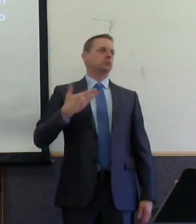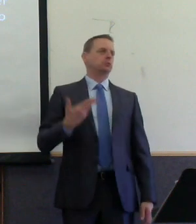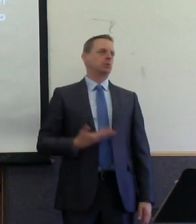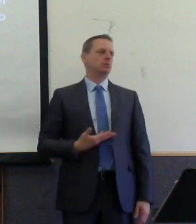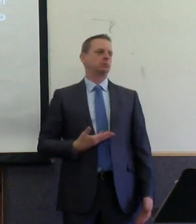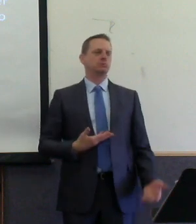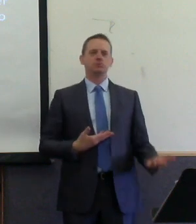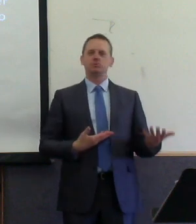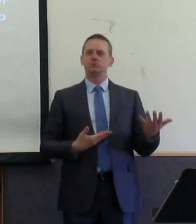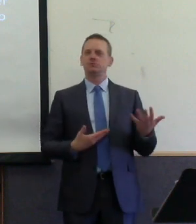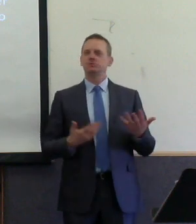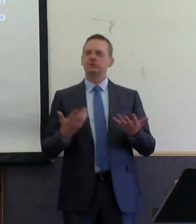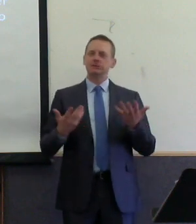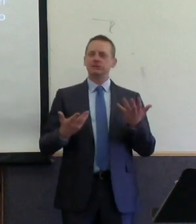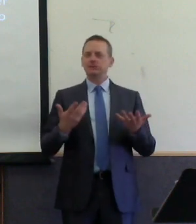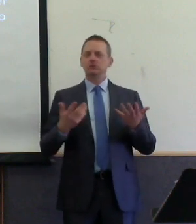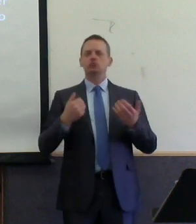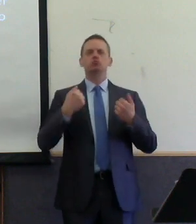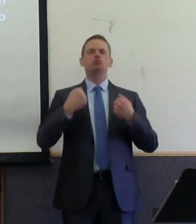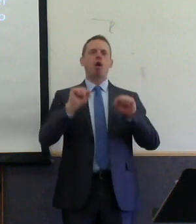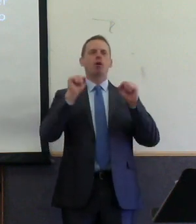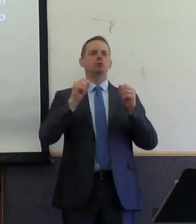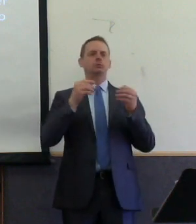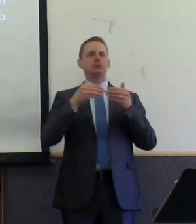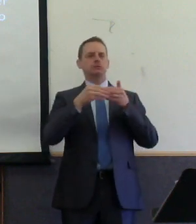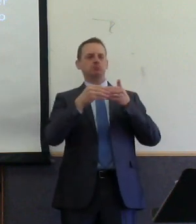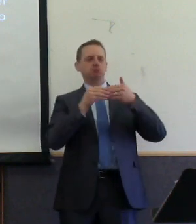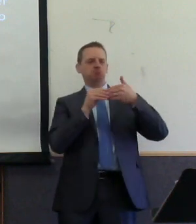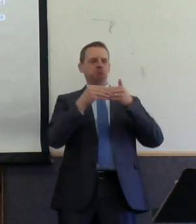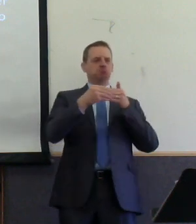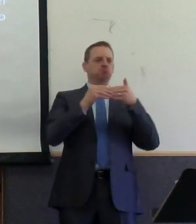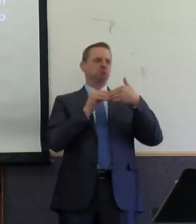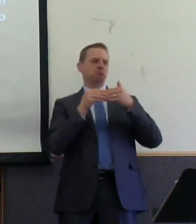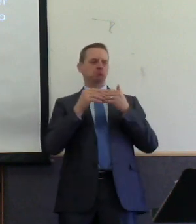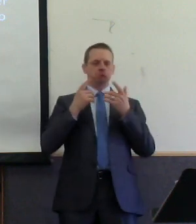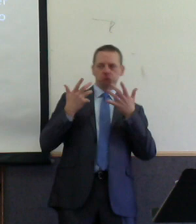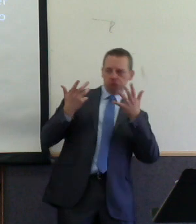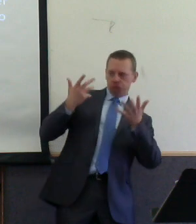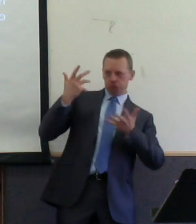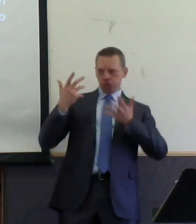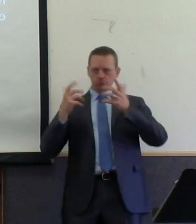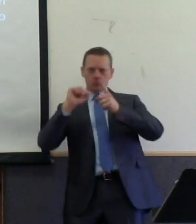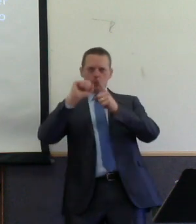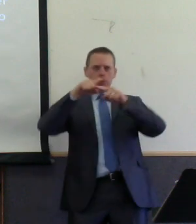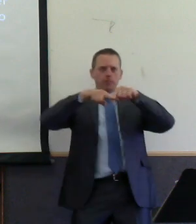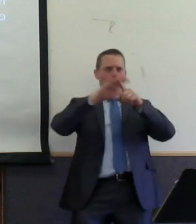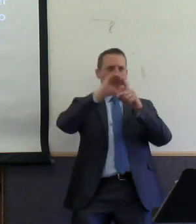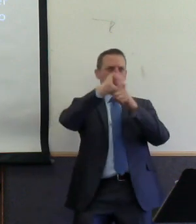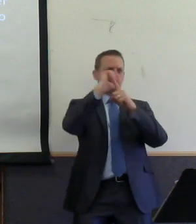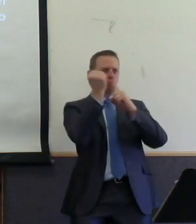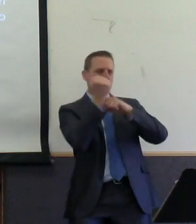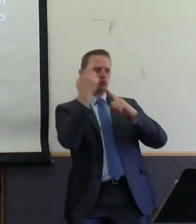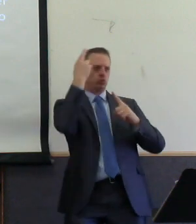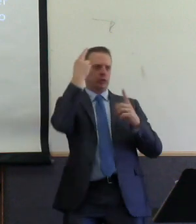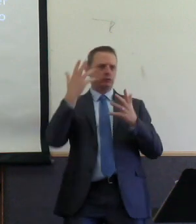Too big for me. I'm walking with the fire. Is it right? If someone's got to marry you,